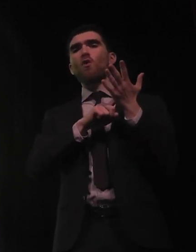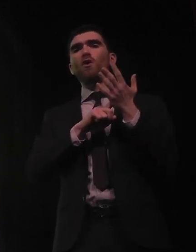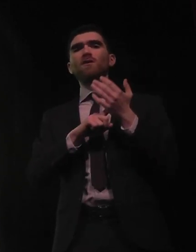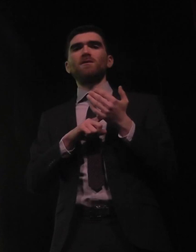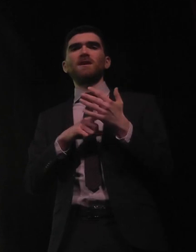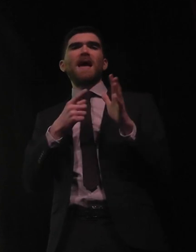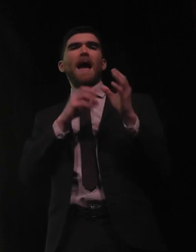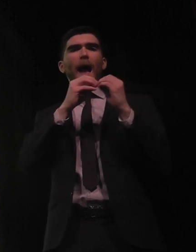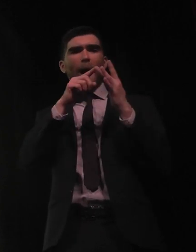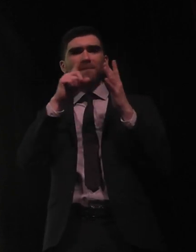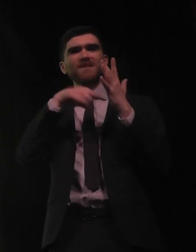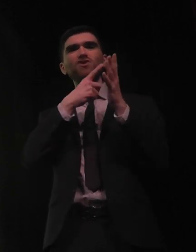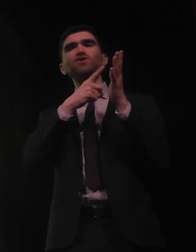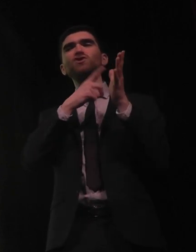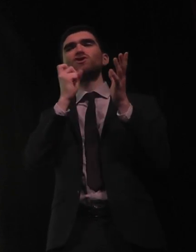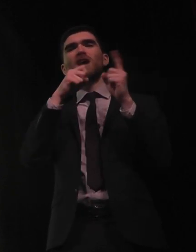Jackson in Middleton.